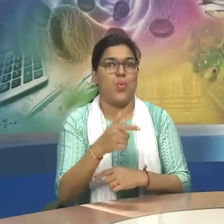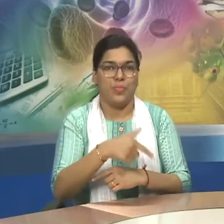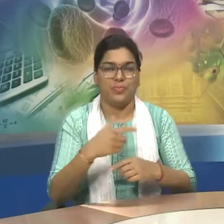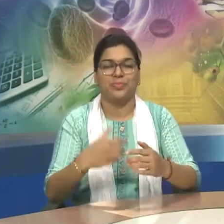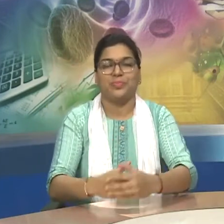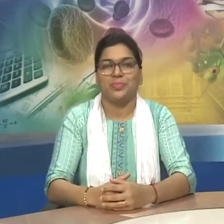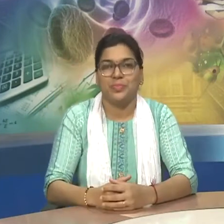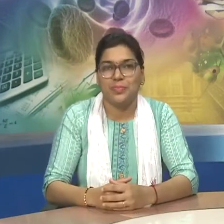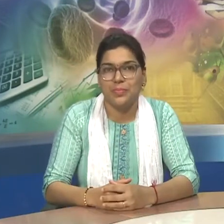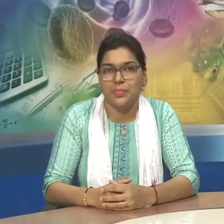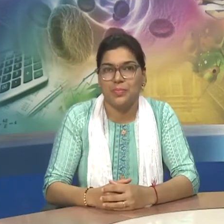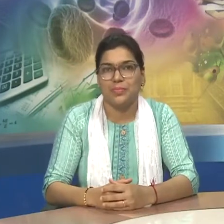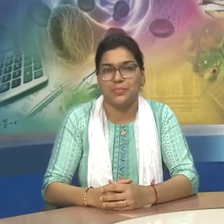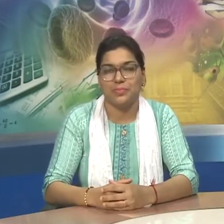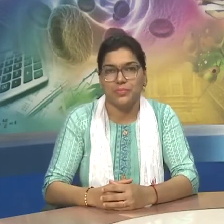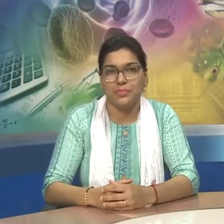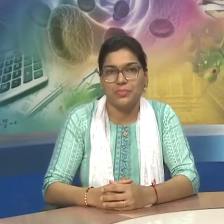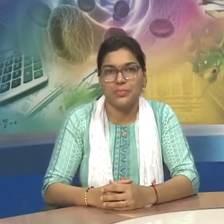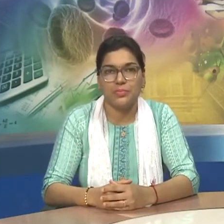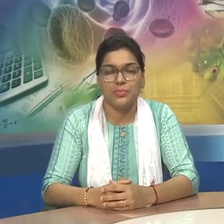no action about it.